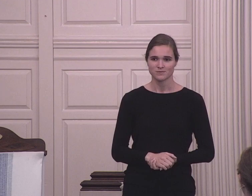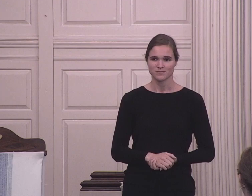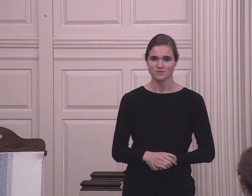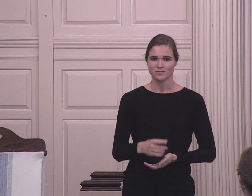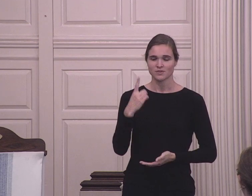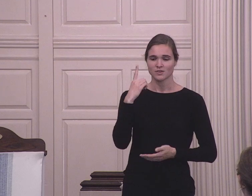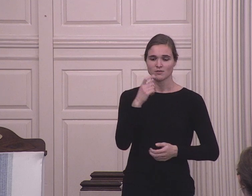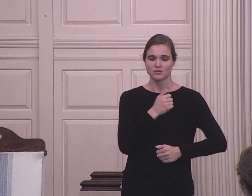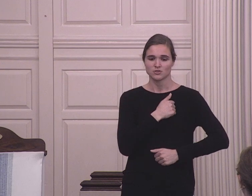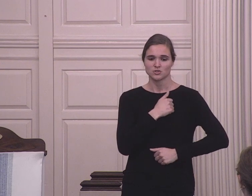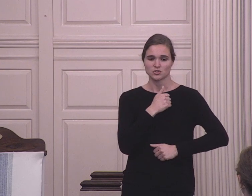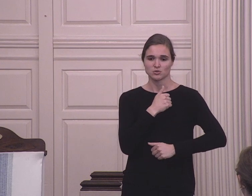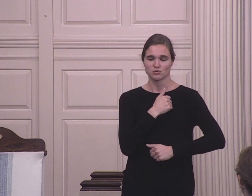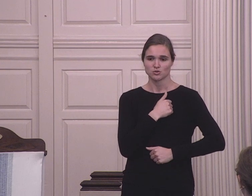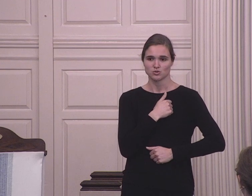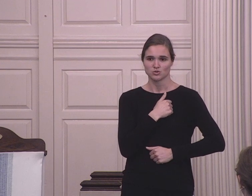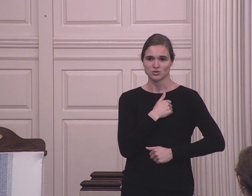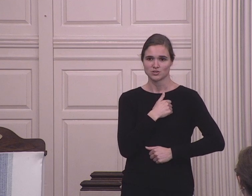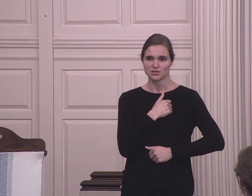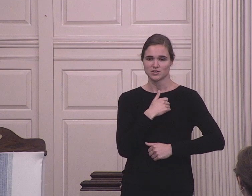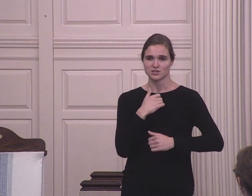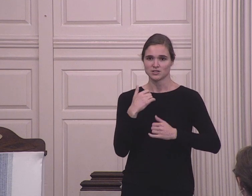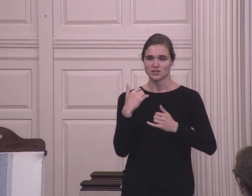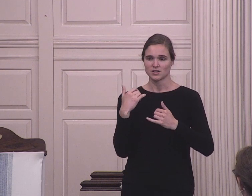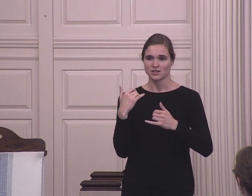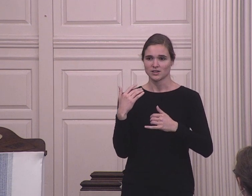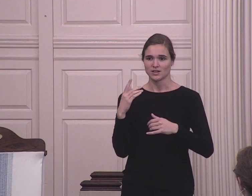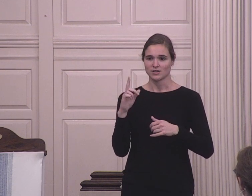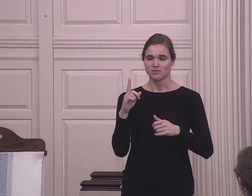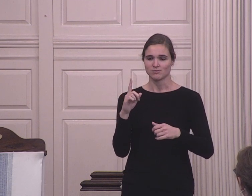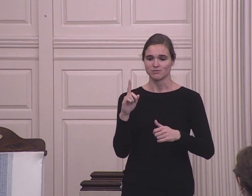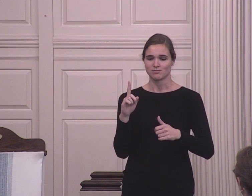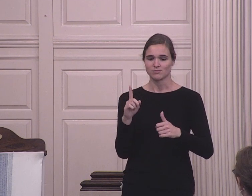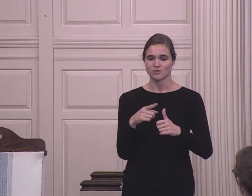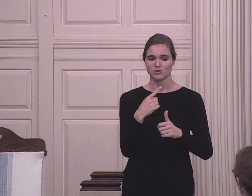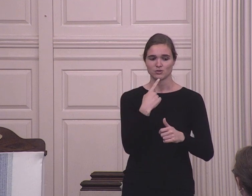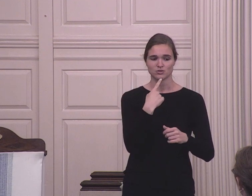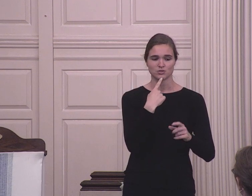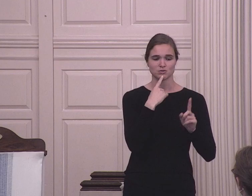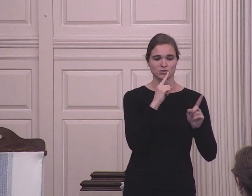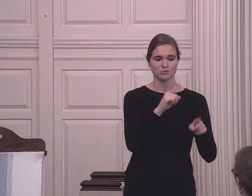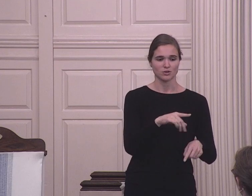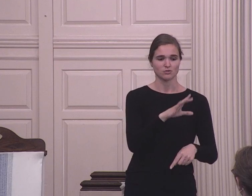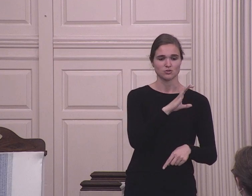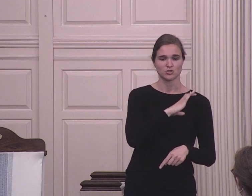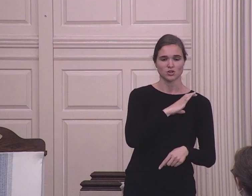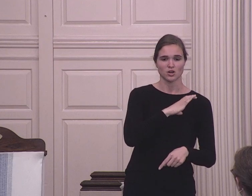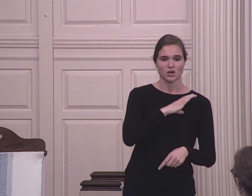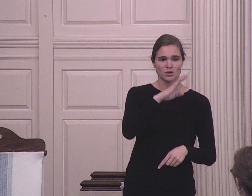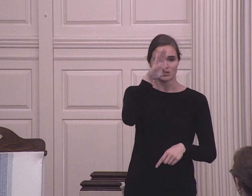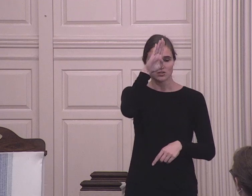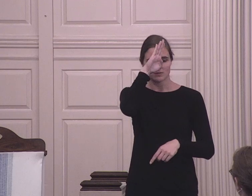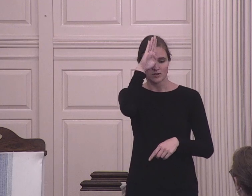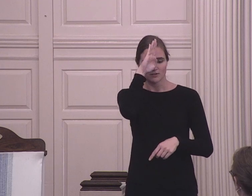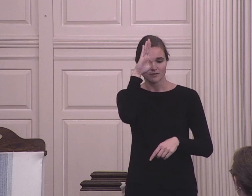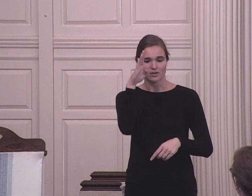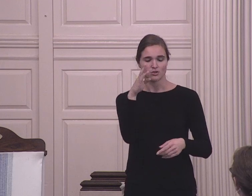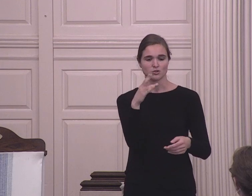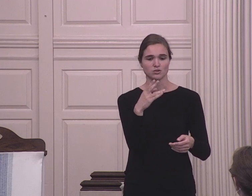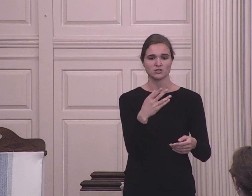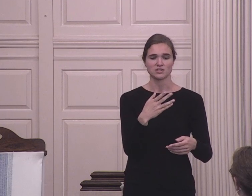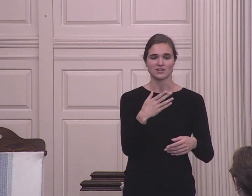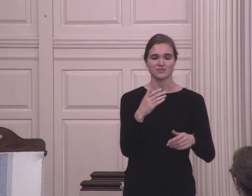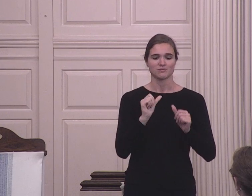For the soldiers on active duty and the first responders, that they persevere in faith